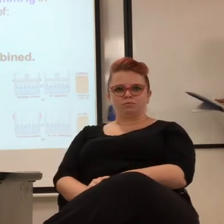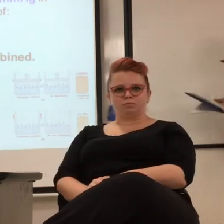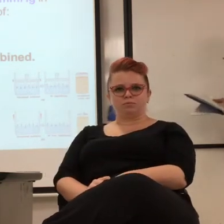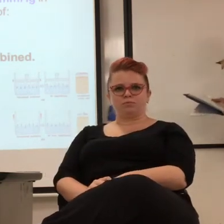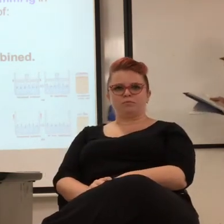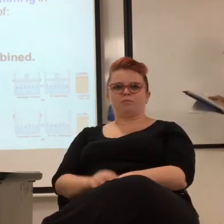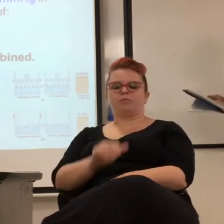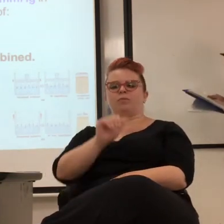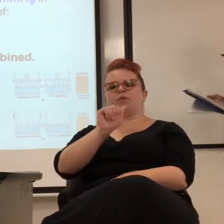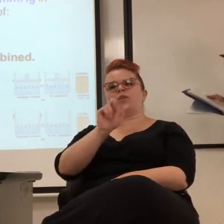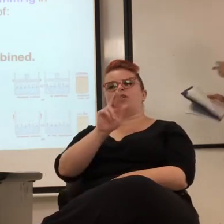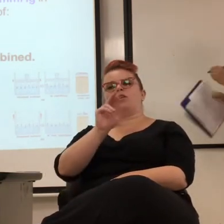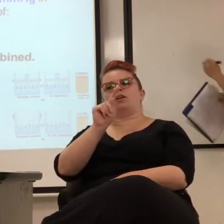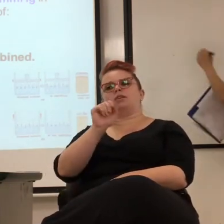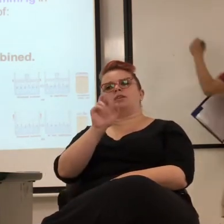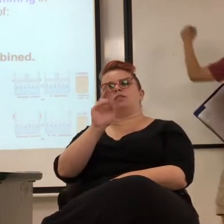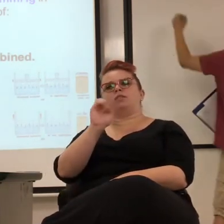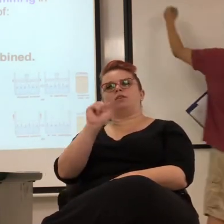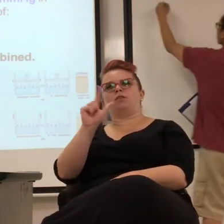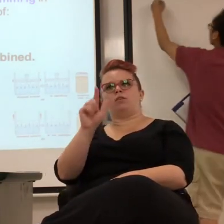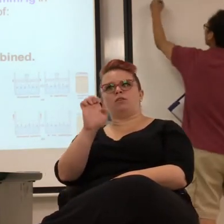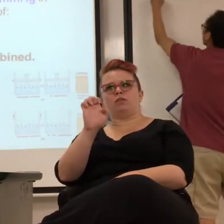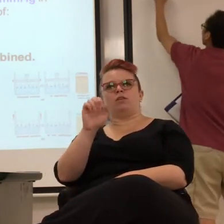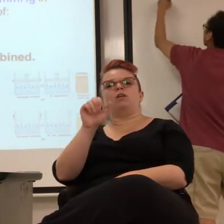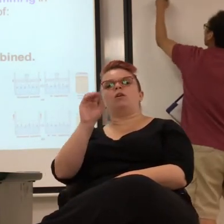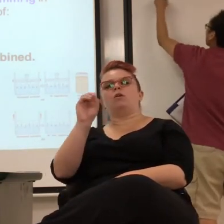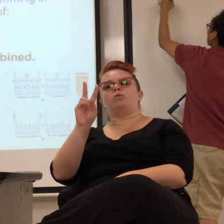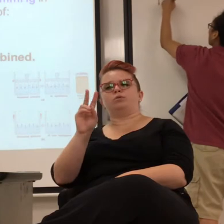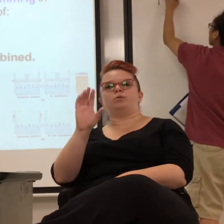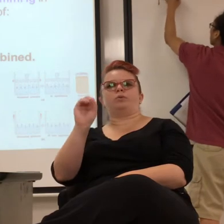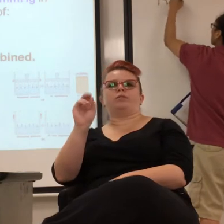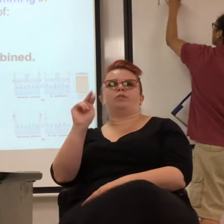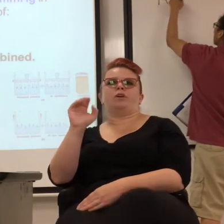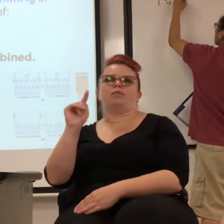Arterial O2 content.